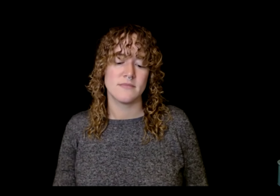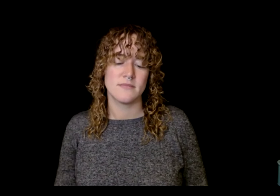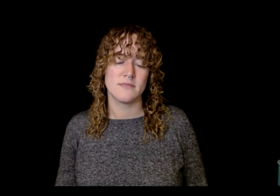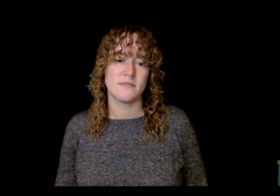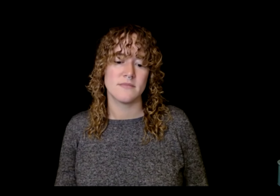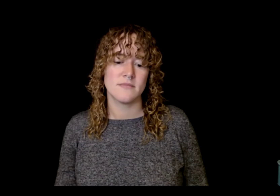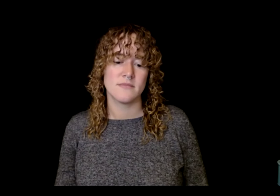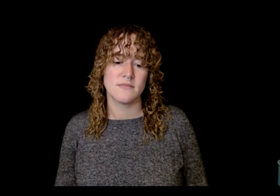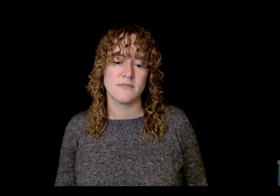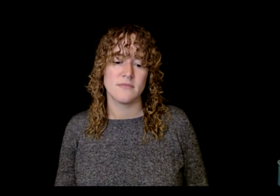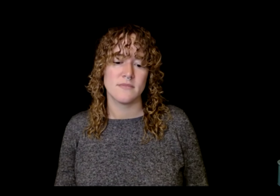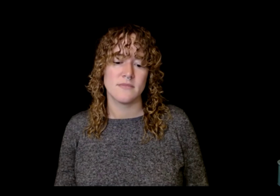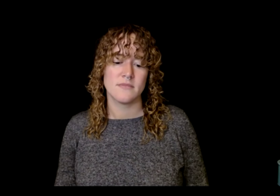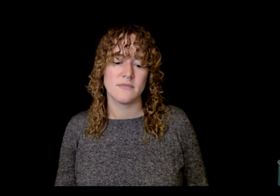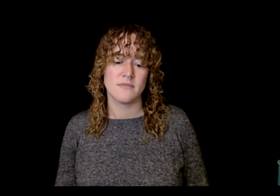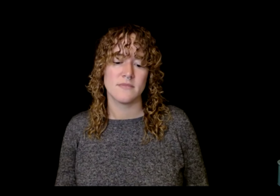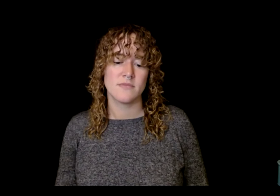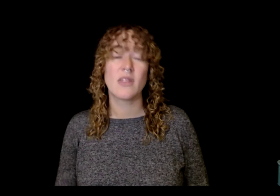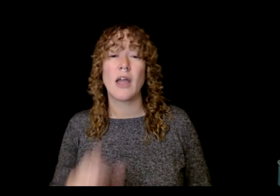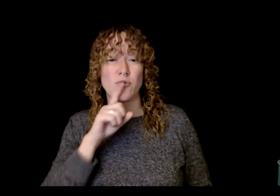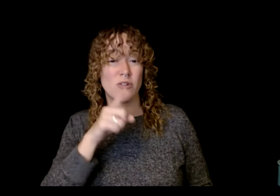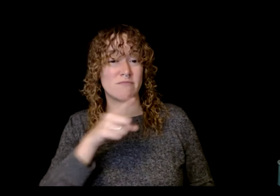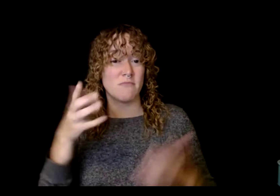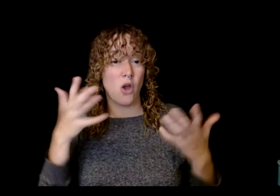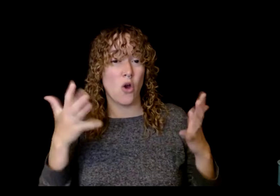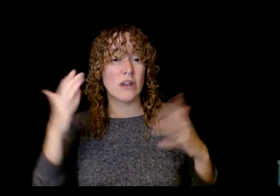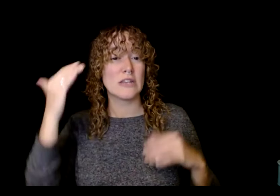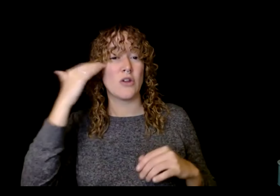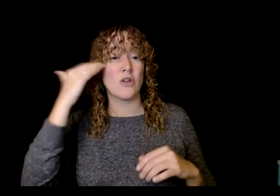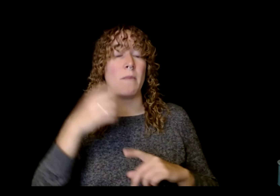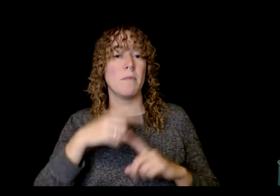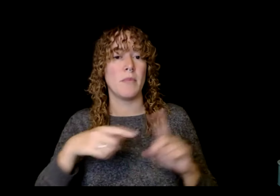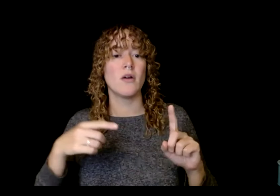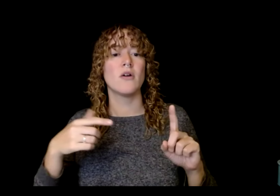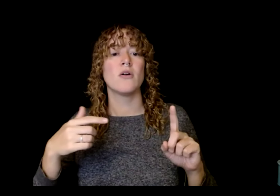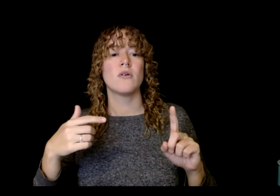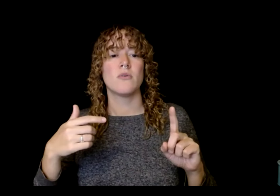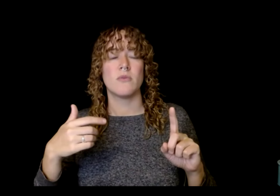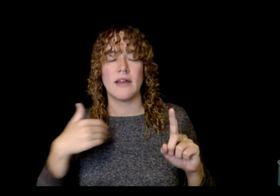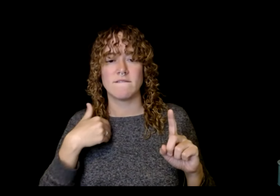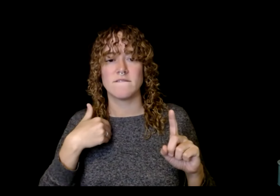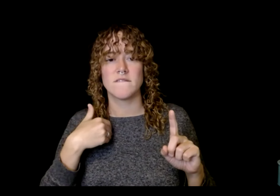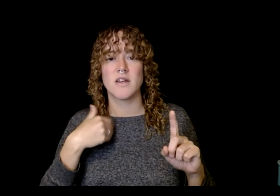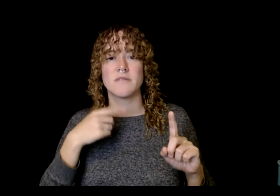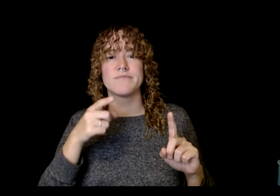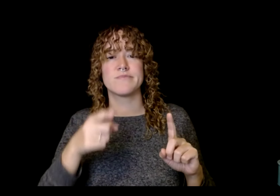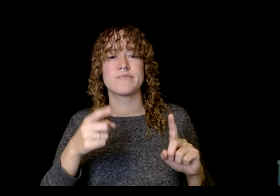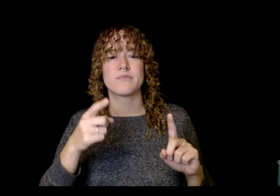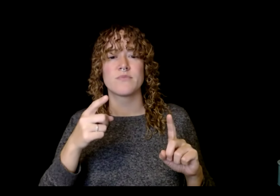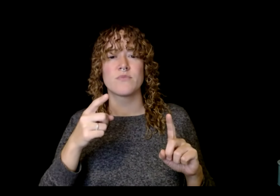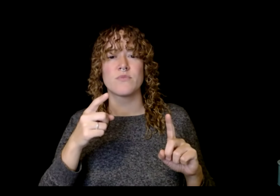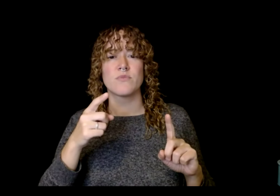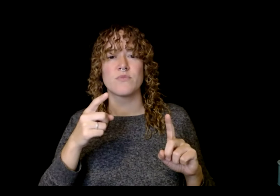Additionally, you are all probably already aware, but there has been a website, a web page, added to